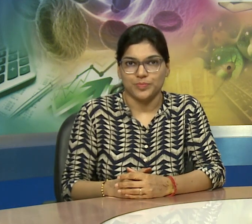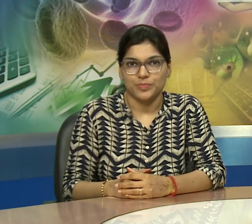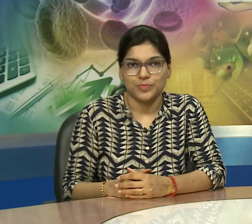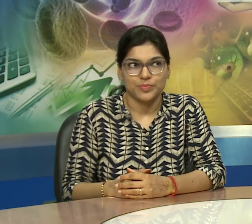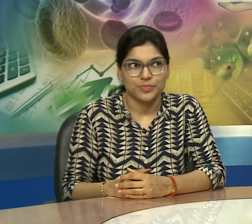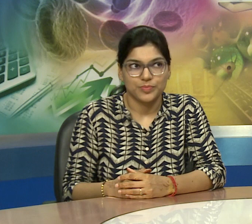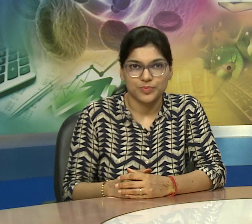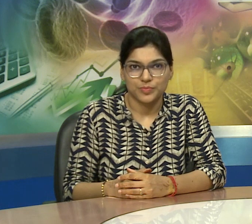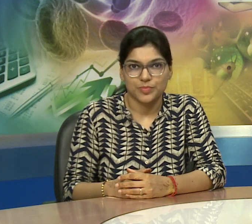negative sentence.